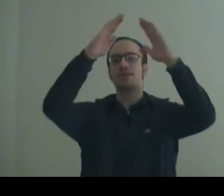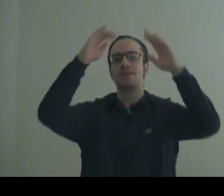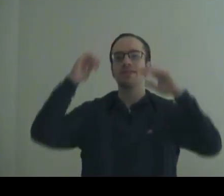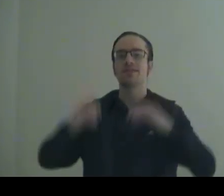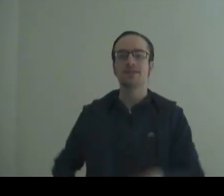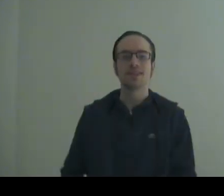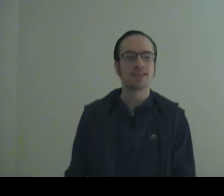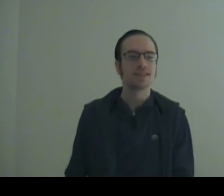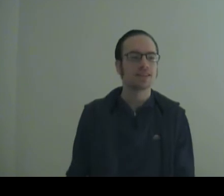these